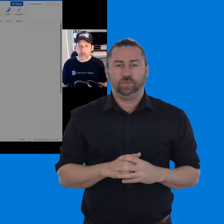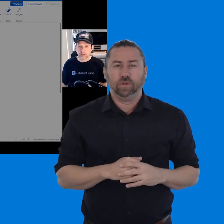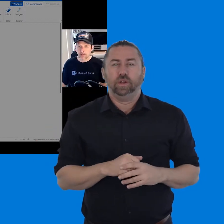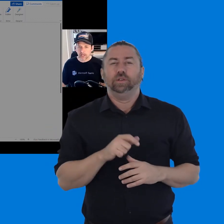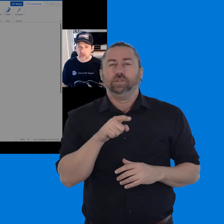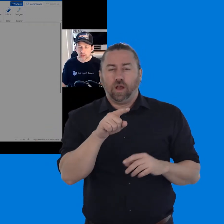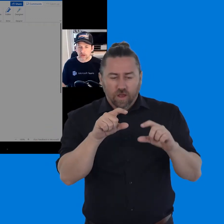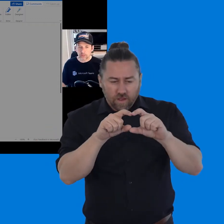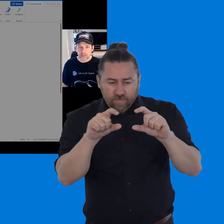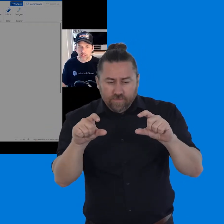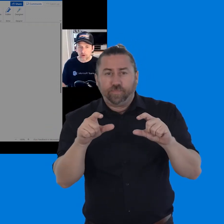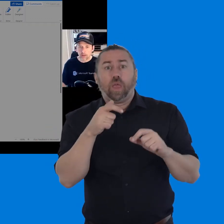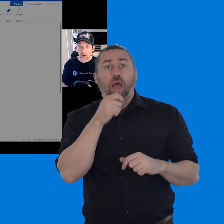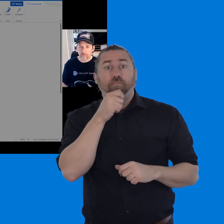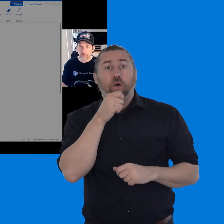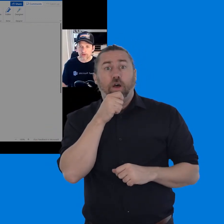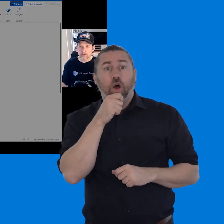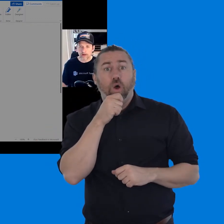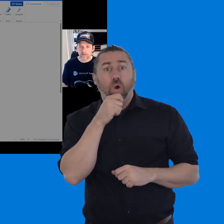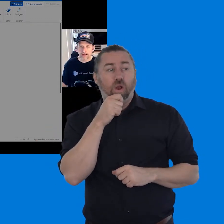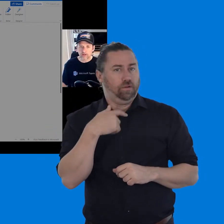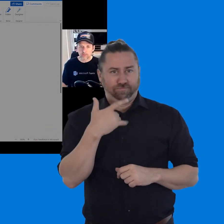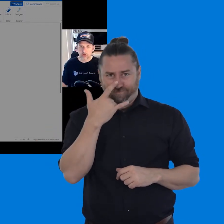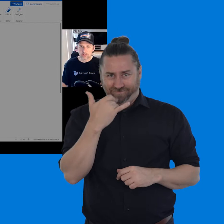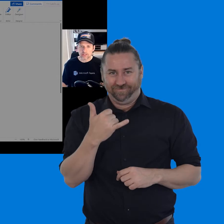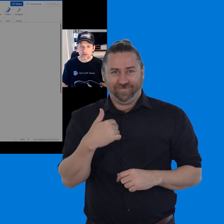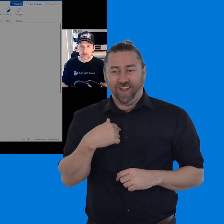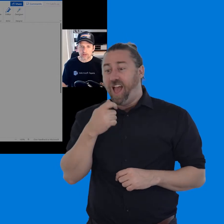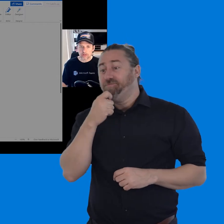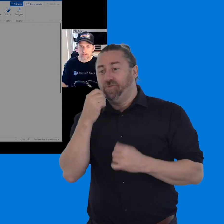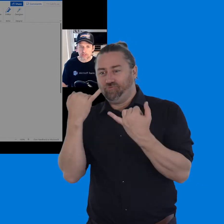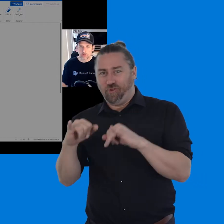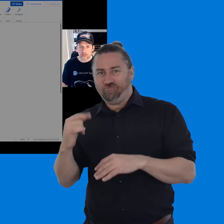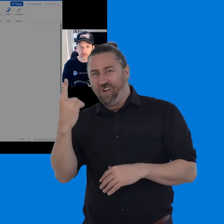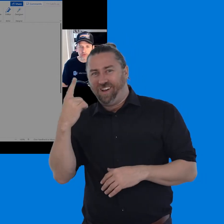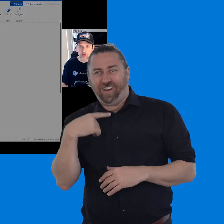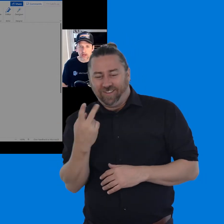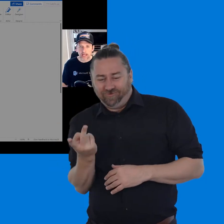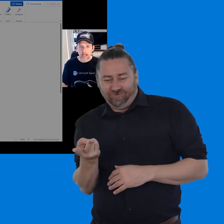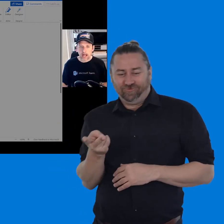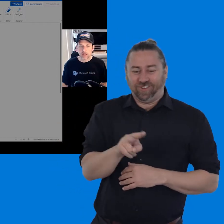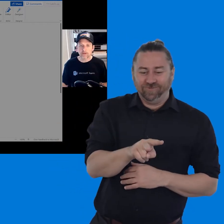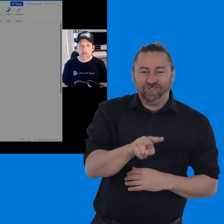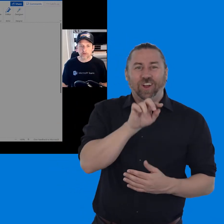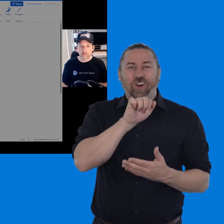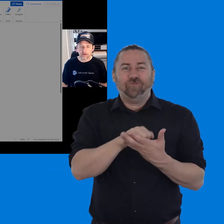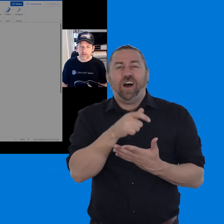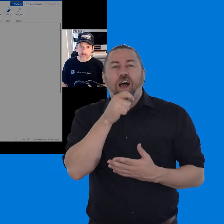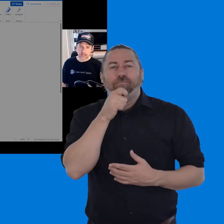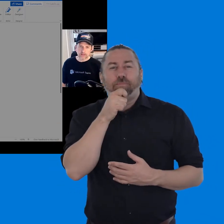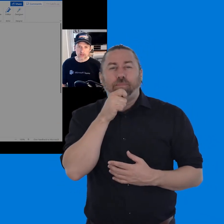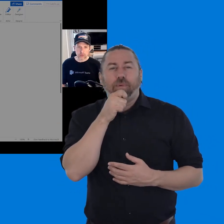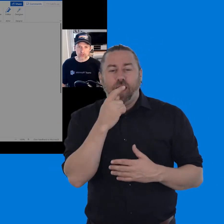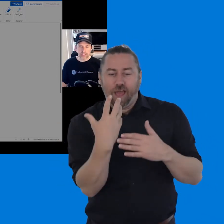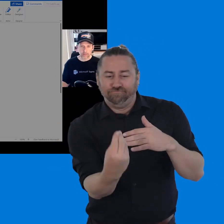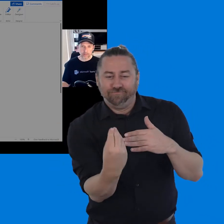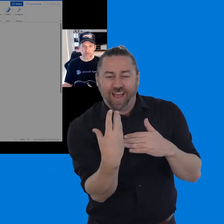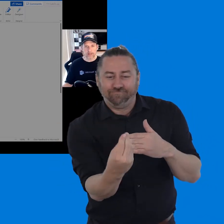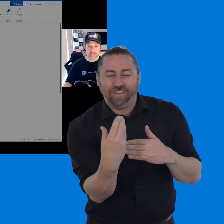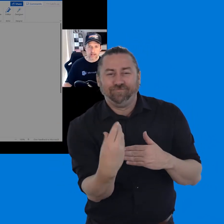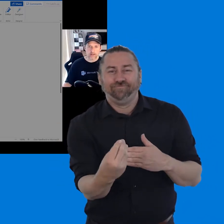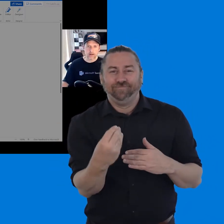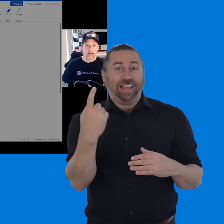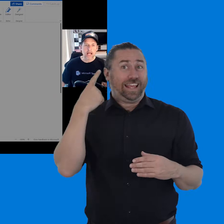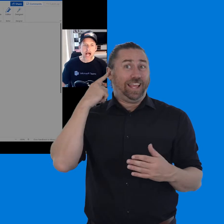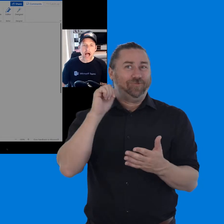got, it's making sure that I'm using the right microphone. As a matter of fact, I'm not, so I'm just going to go into my other microphone there, so we should get a bit